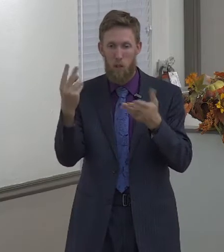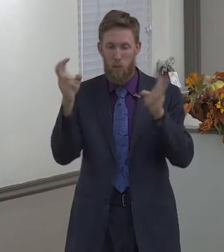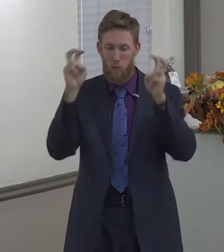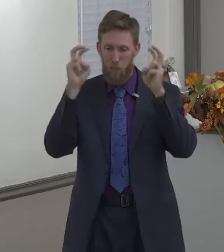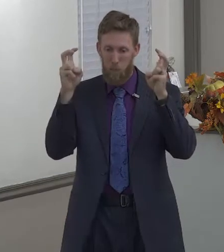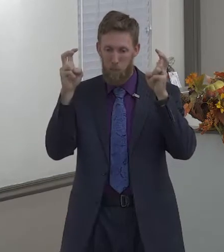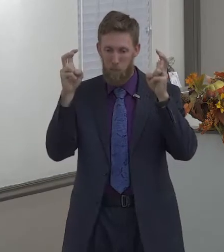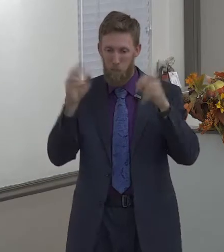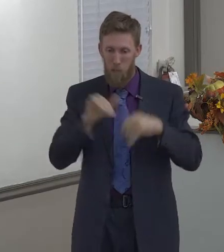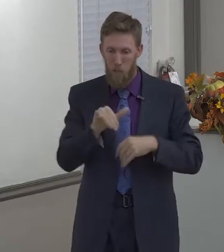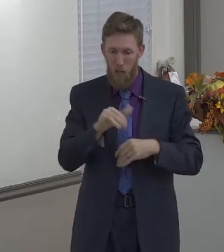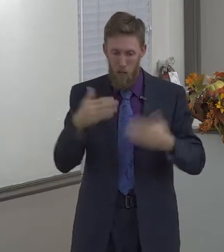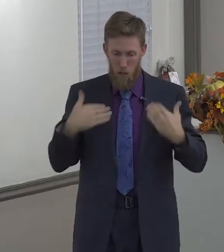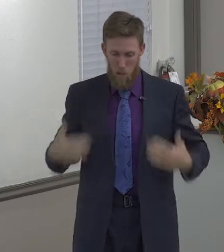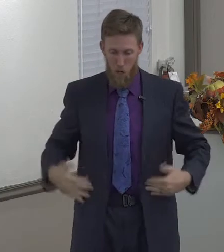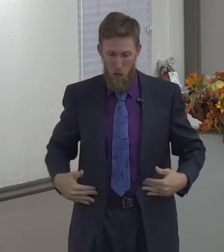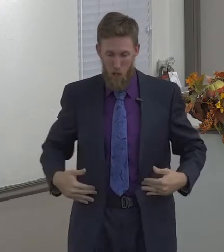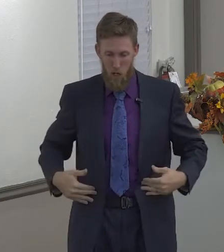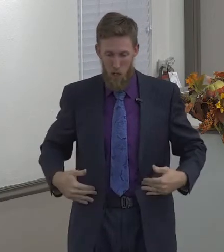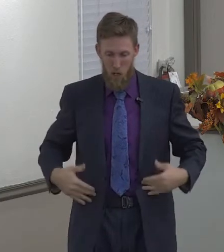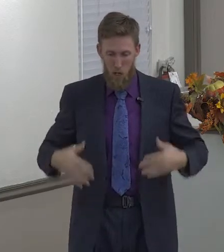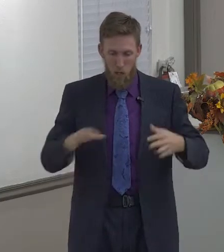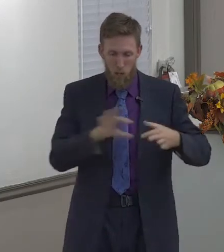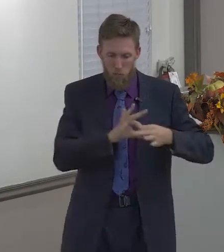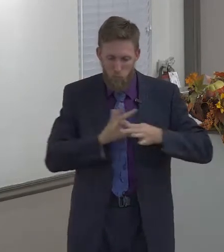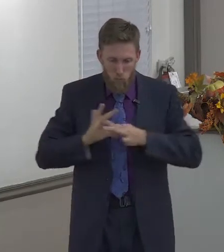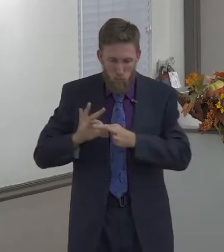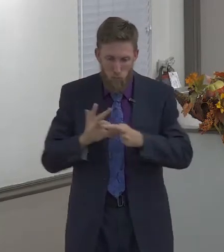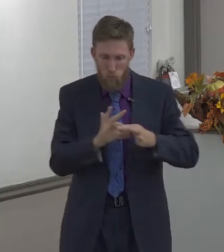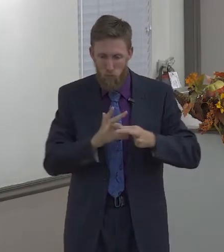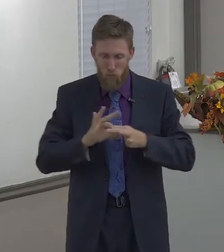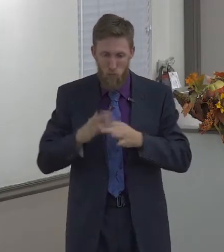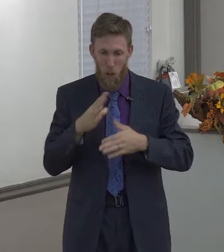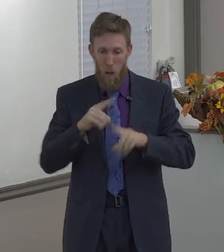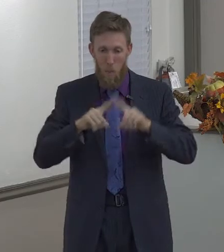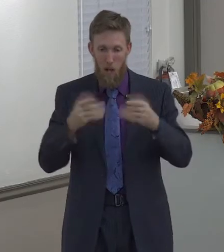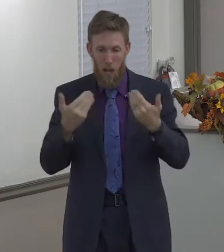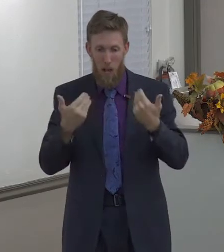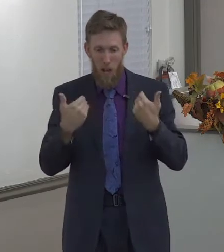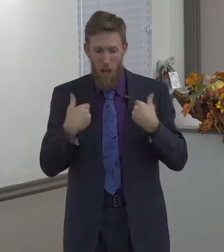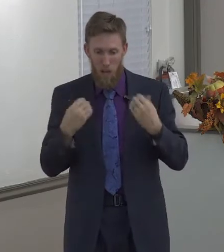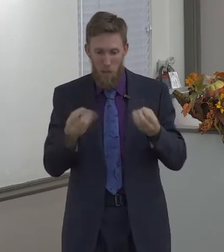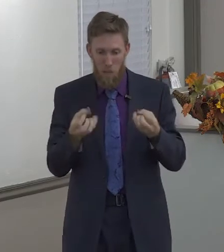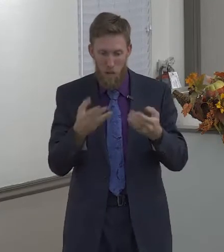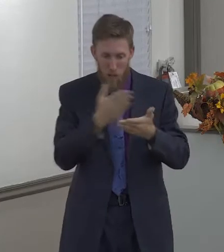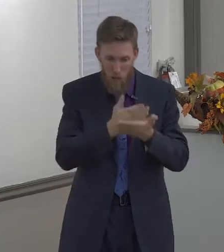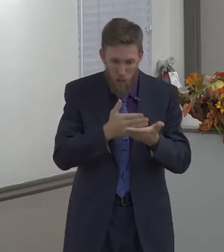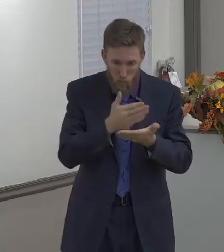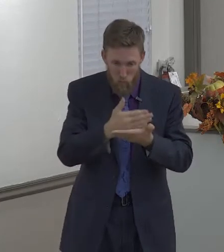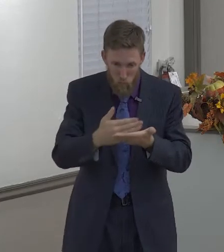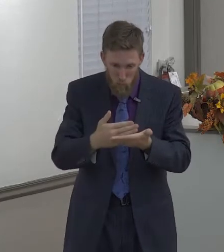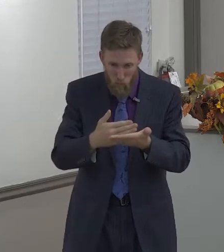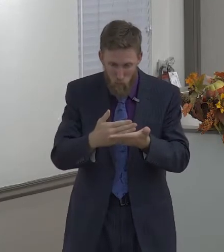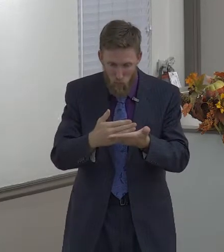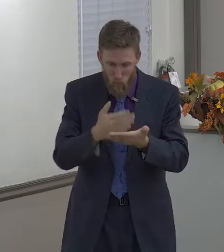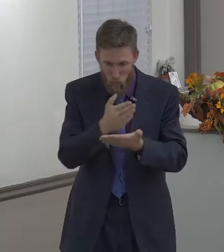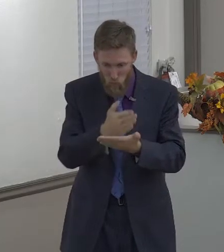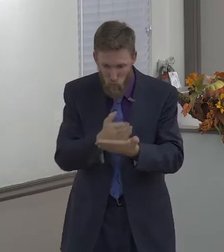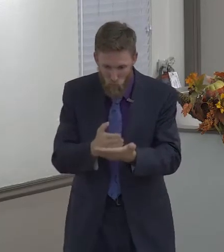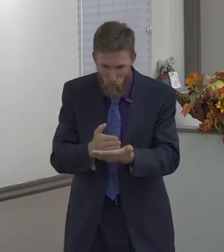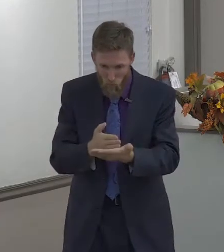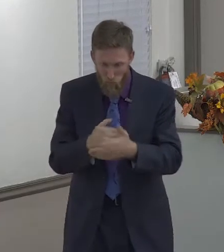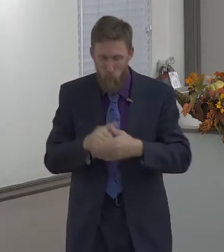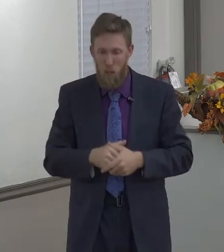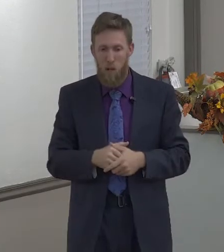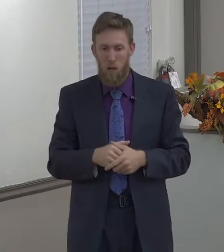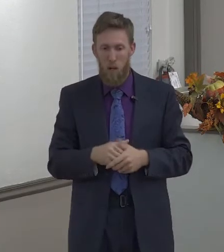many, are one body, so also is Christ. For by one Spirit are we all baptized into one body, whether we be Jews